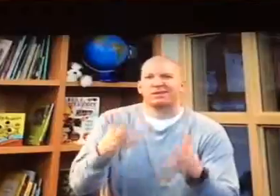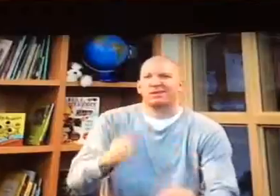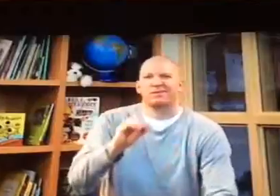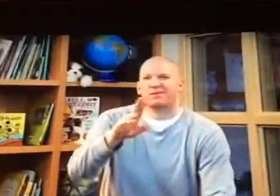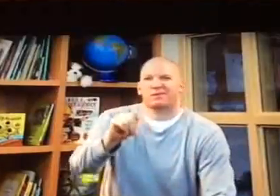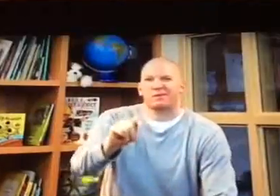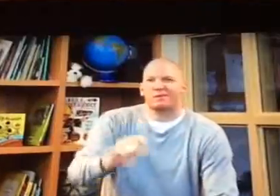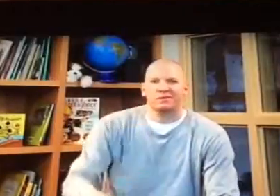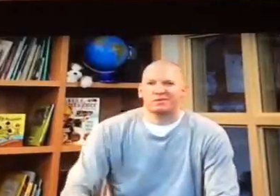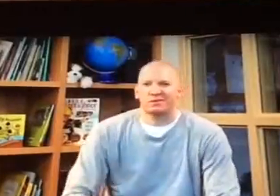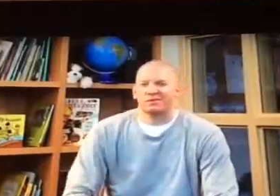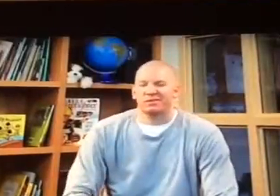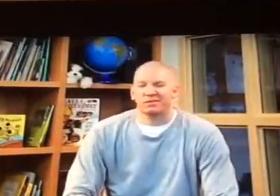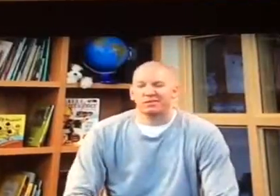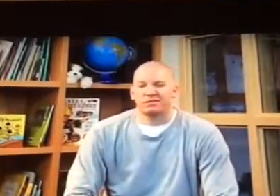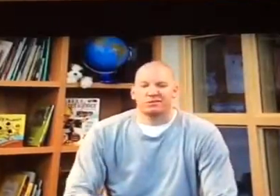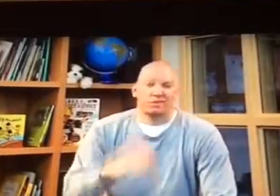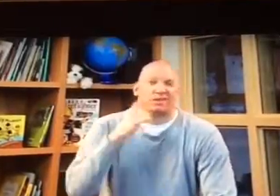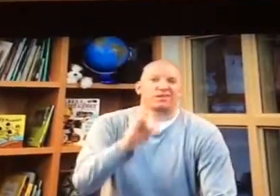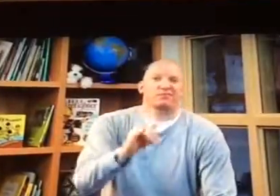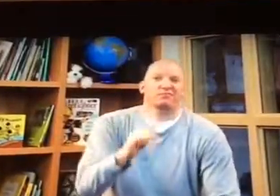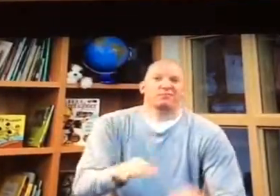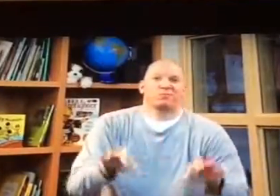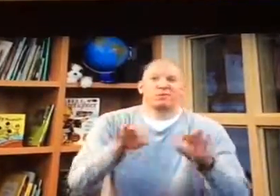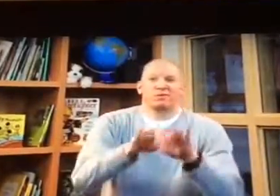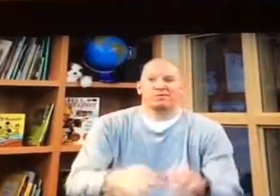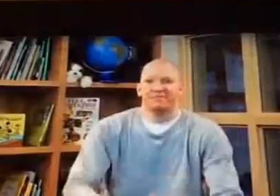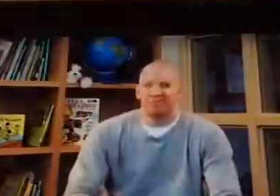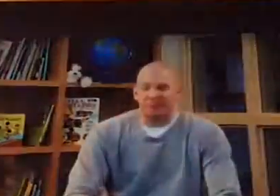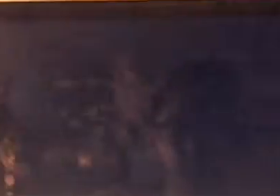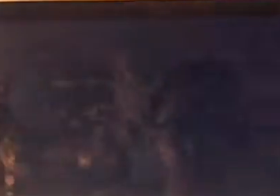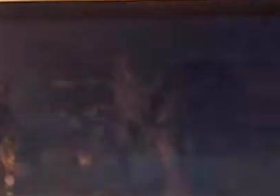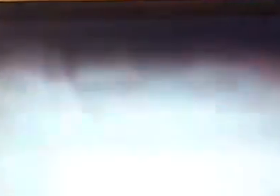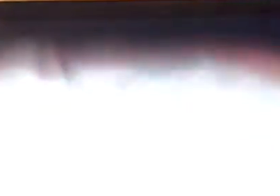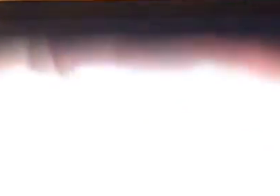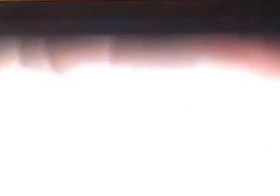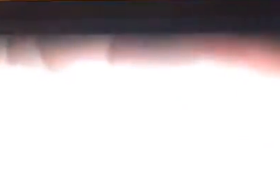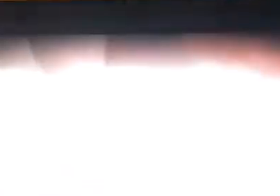socializing, and I'm not left out as often. And I definitely think that's important.